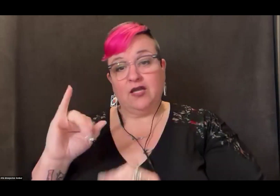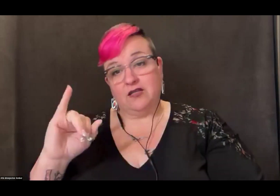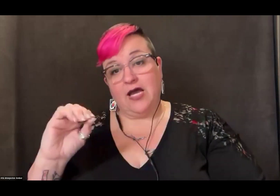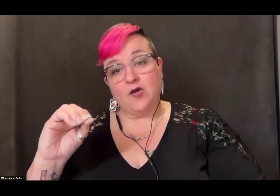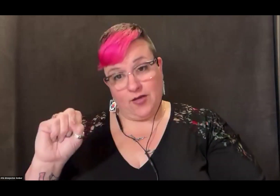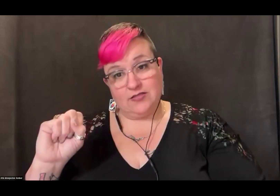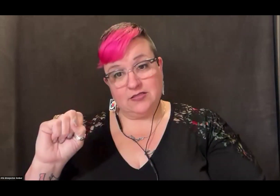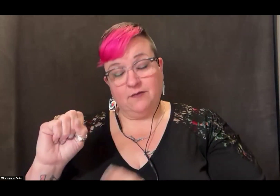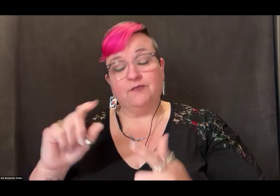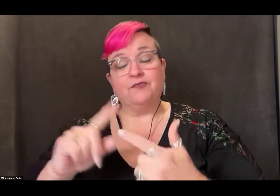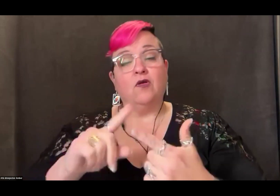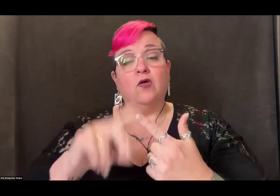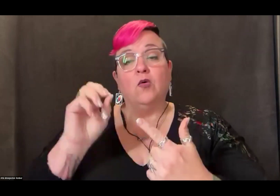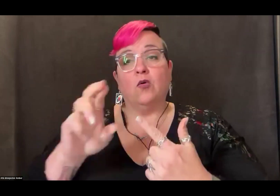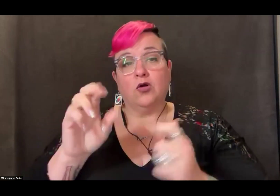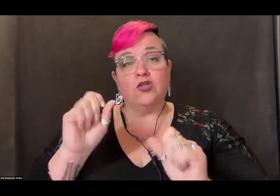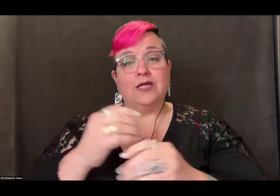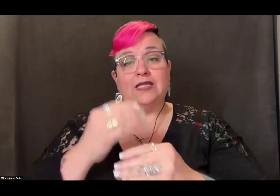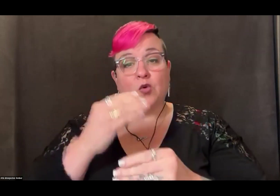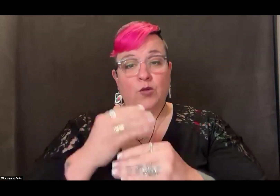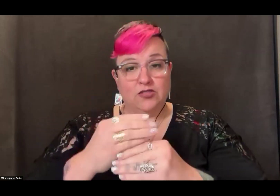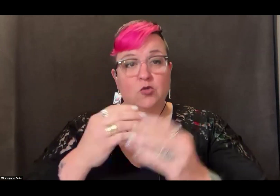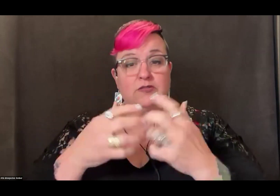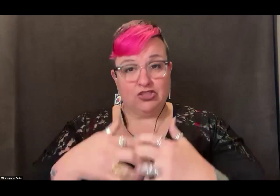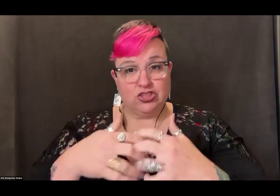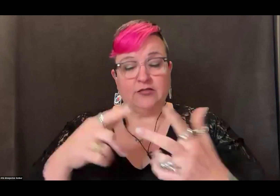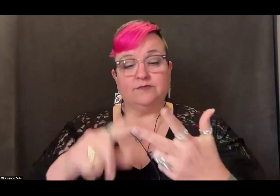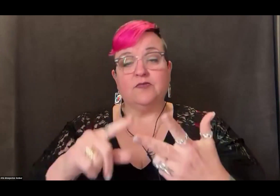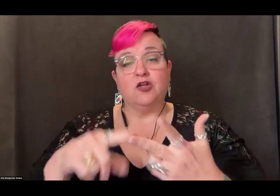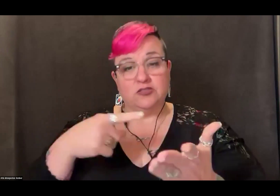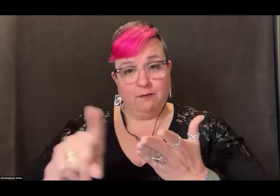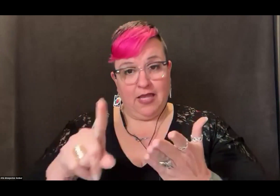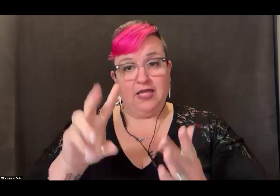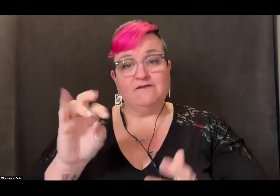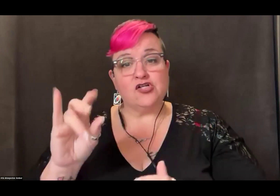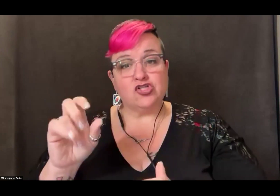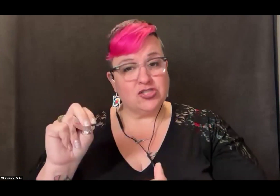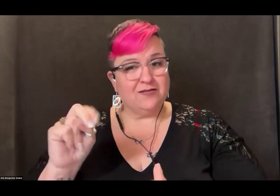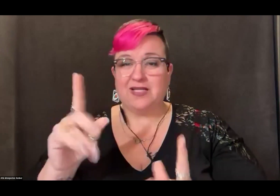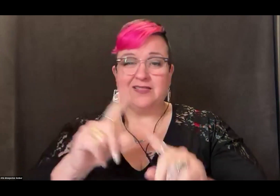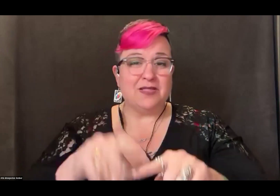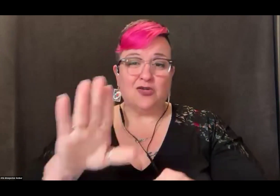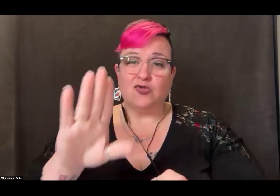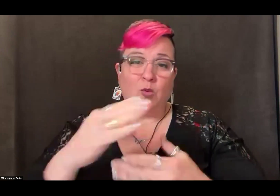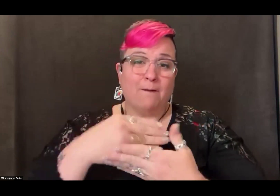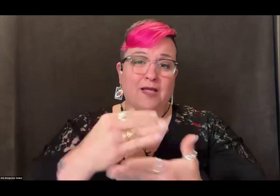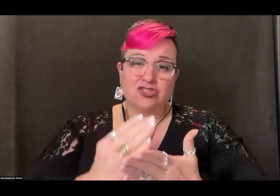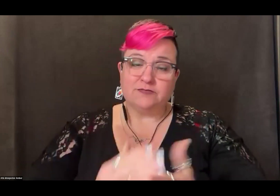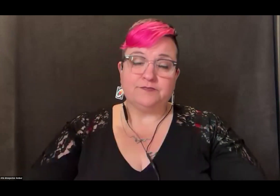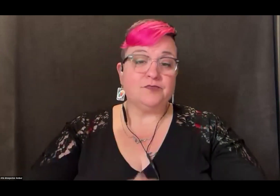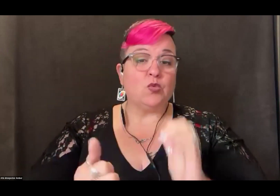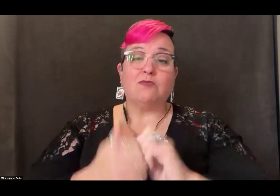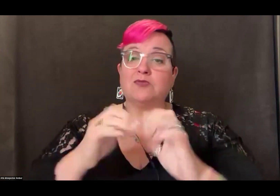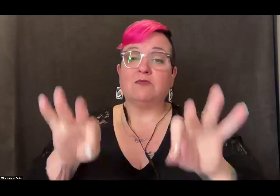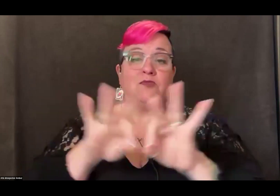iOS or the Windows machines. There are paid versions. It depends on your budget. The main thing